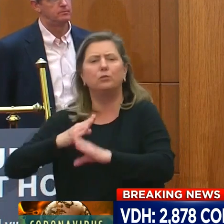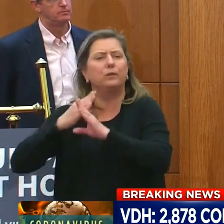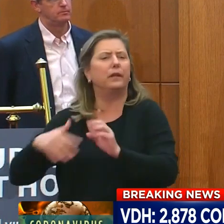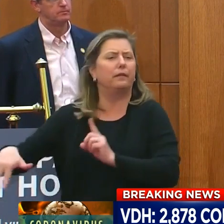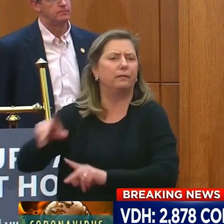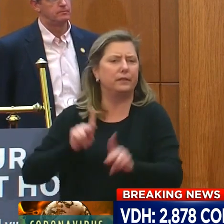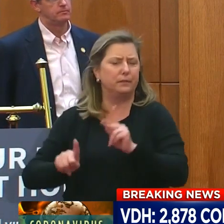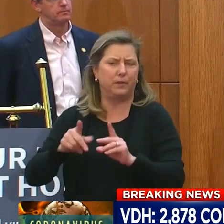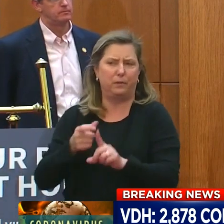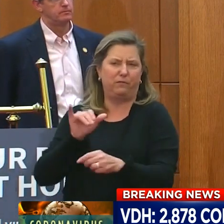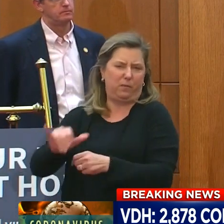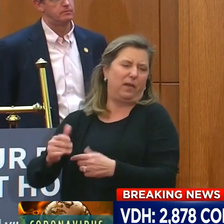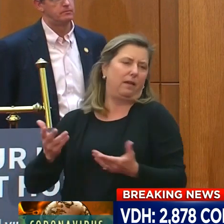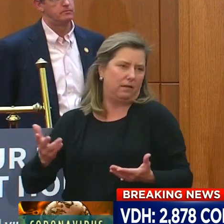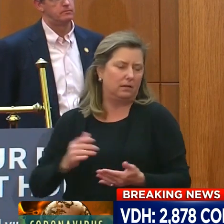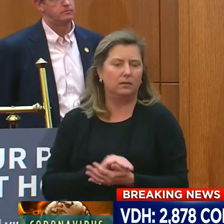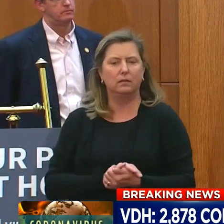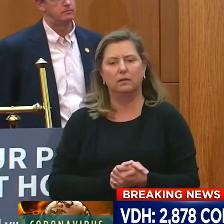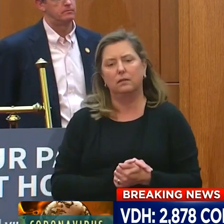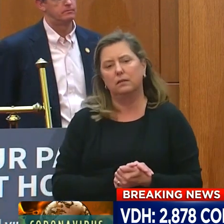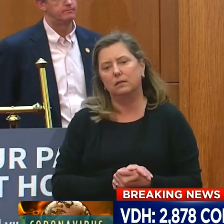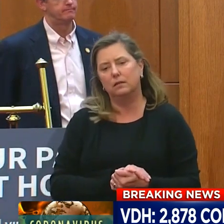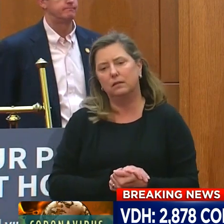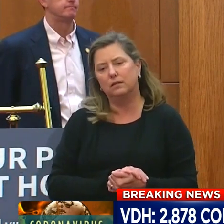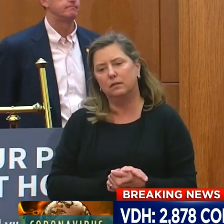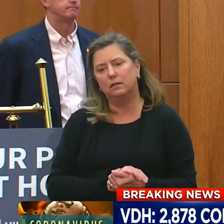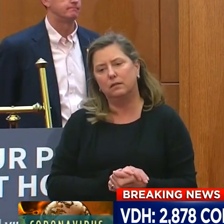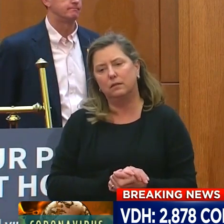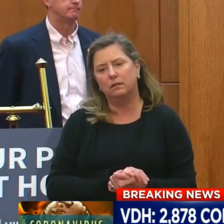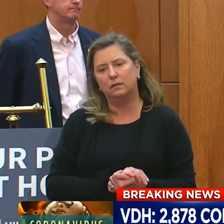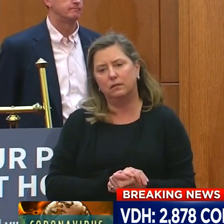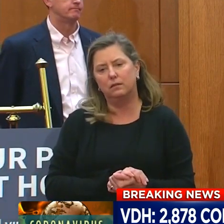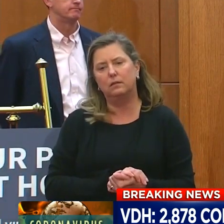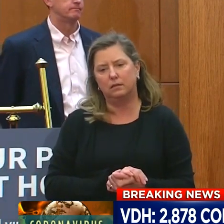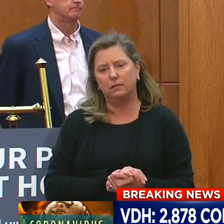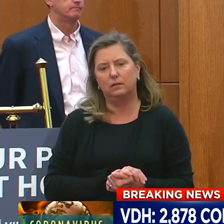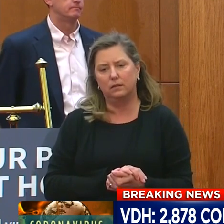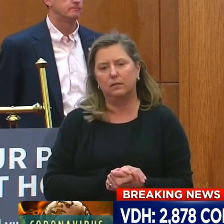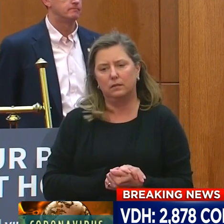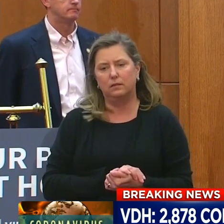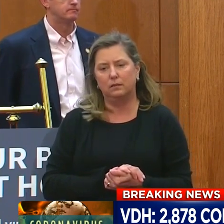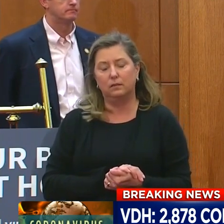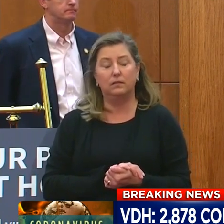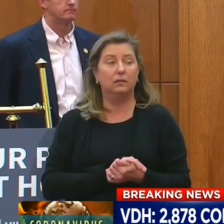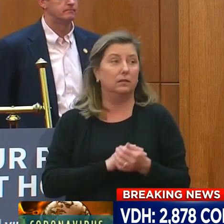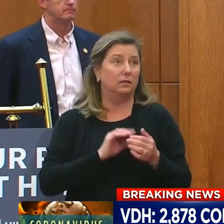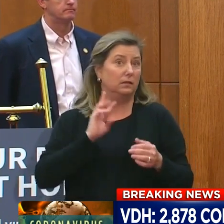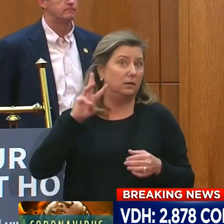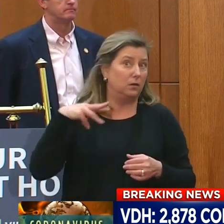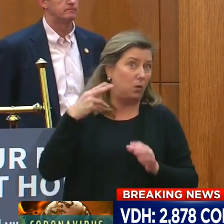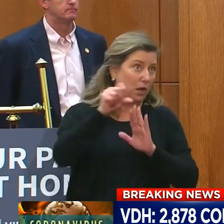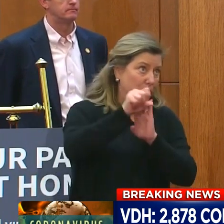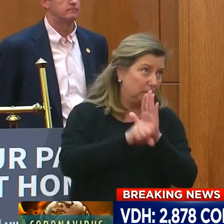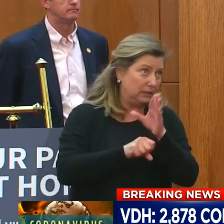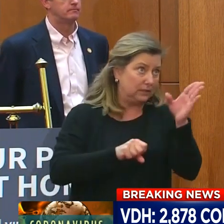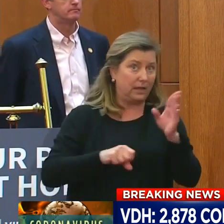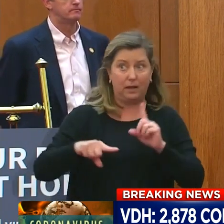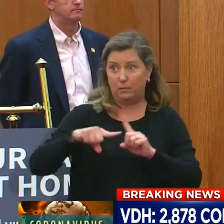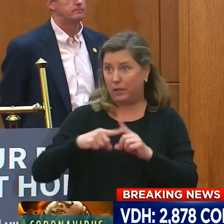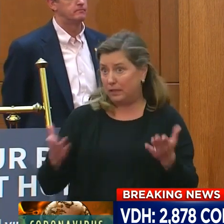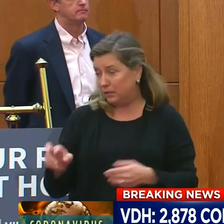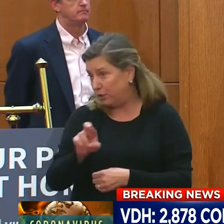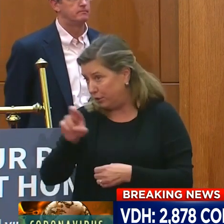facility from that. I think that what we've seen in Washington State and unfortunately here in the Richmond area